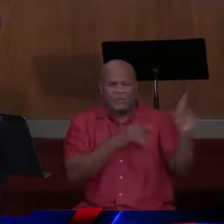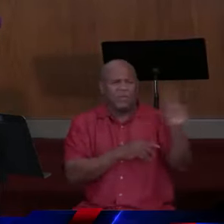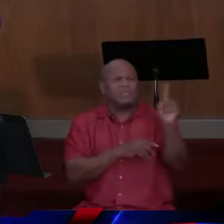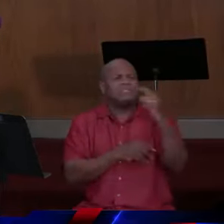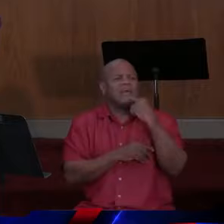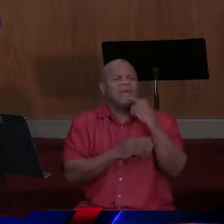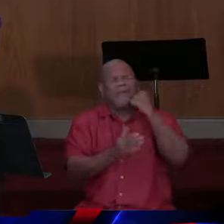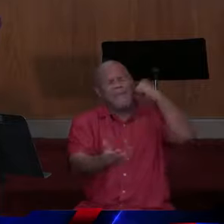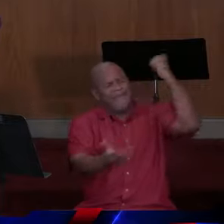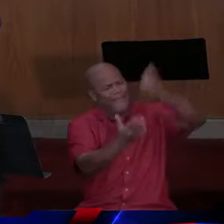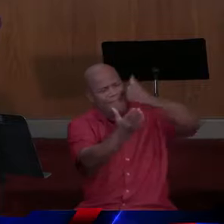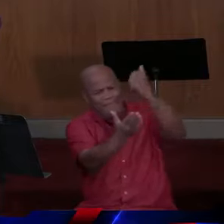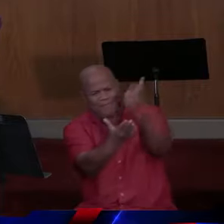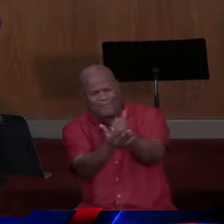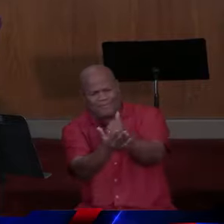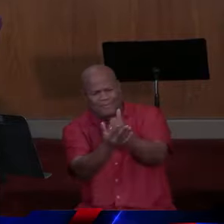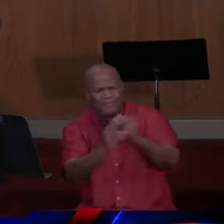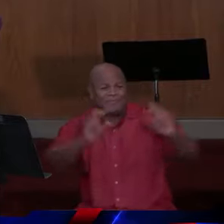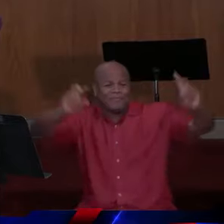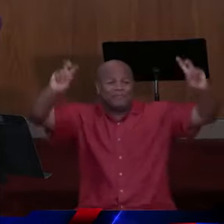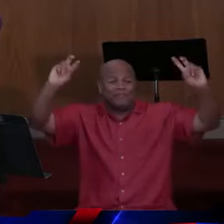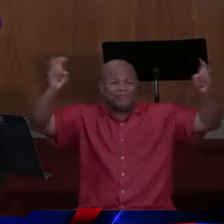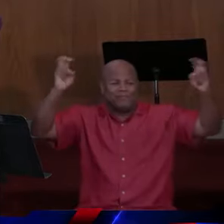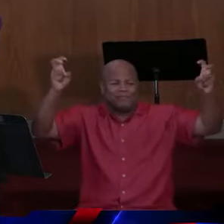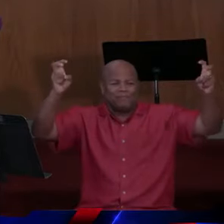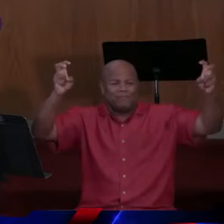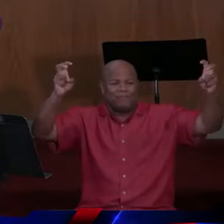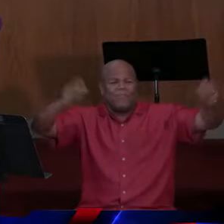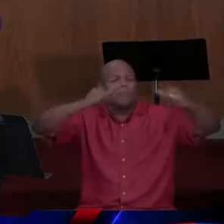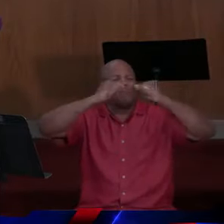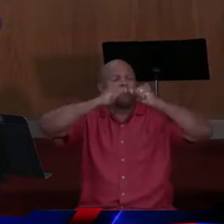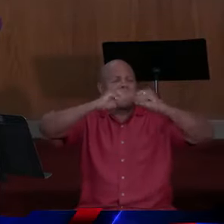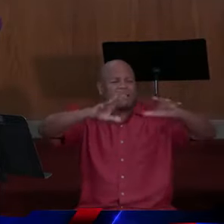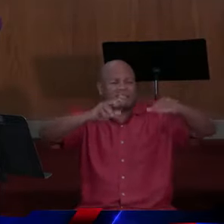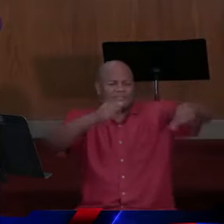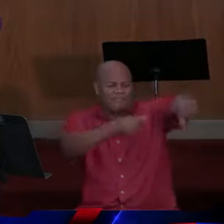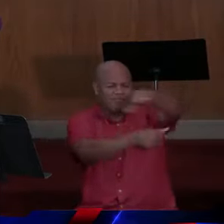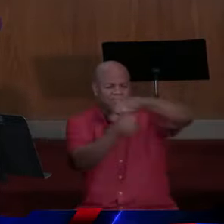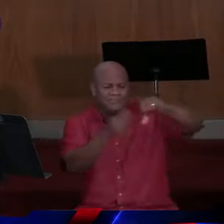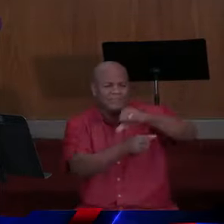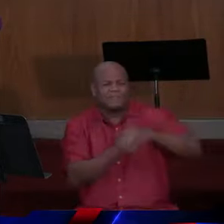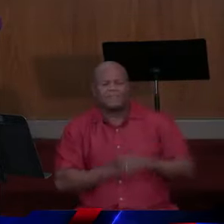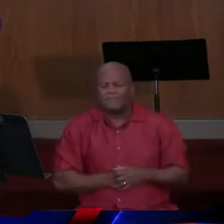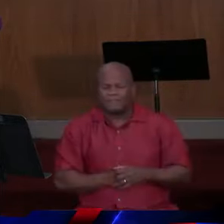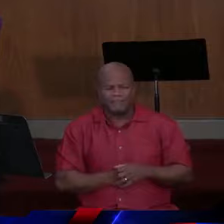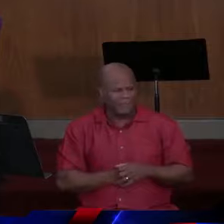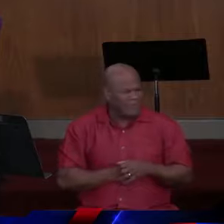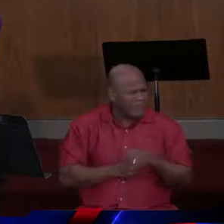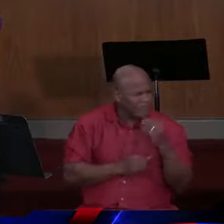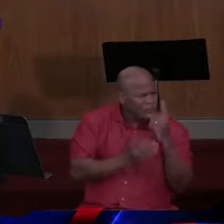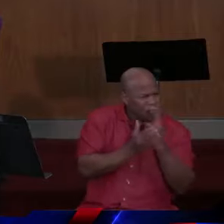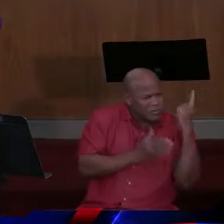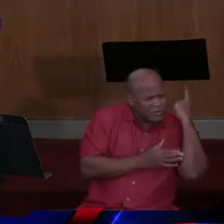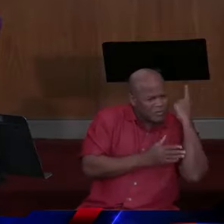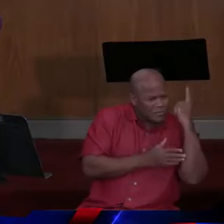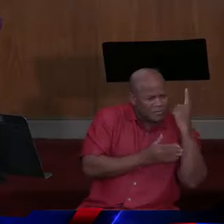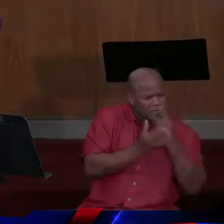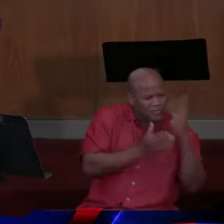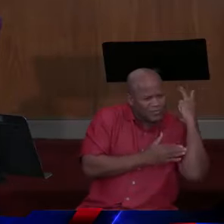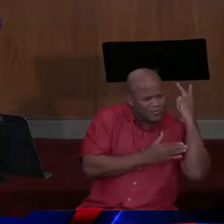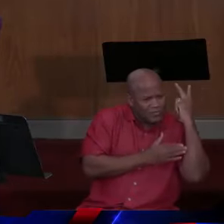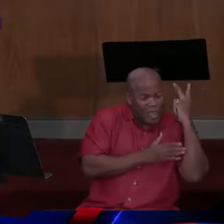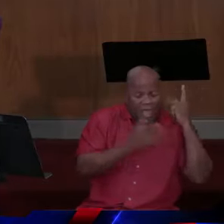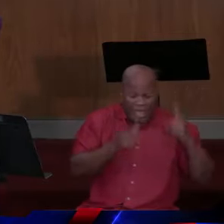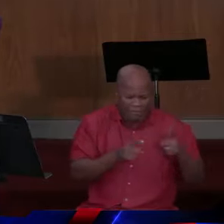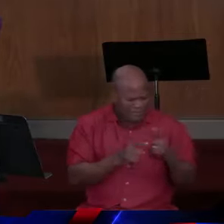The blessed fellowship. A couple of weeks ago, we said it kind of hit different when you used to wake up